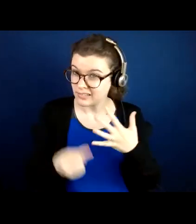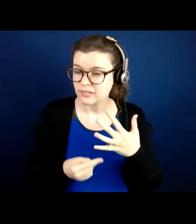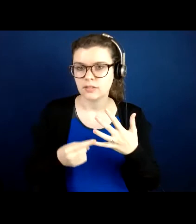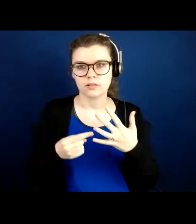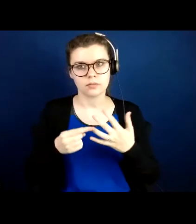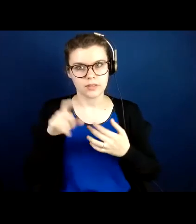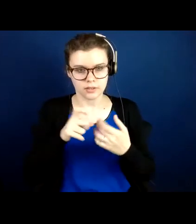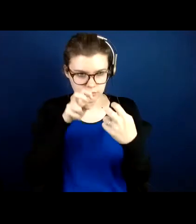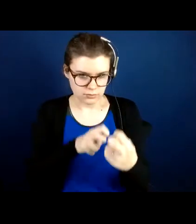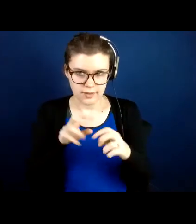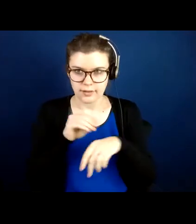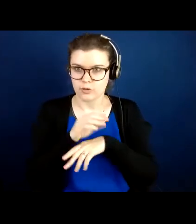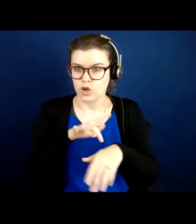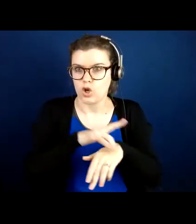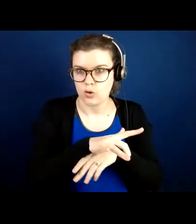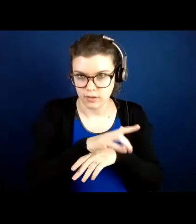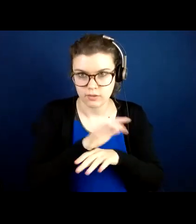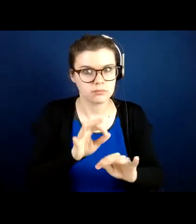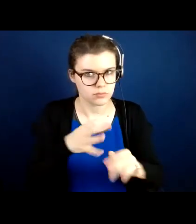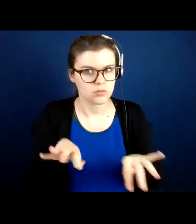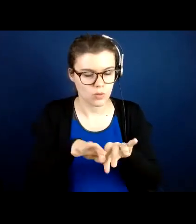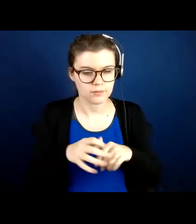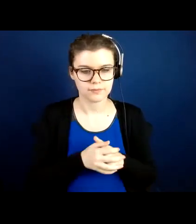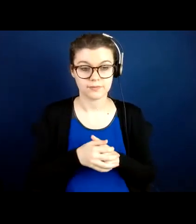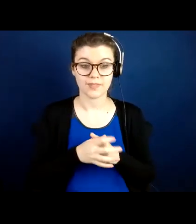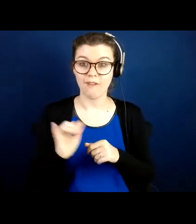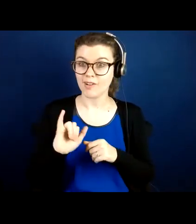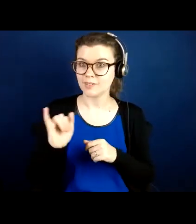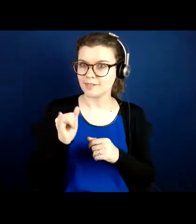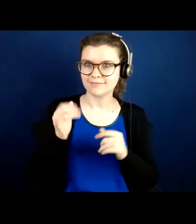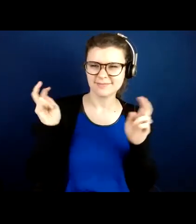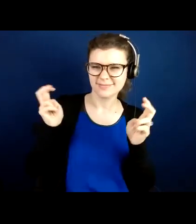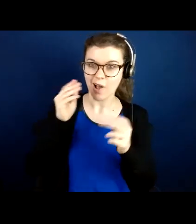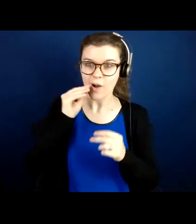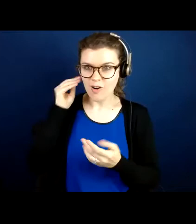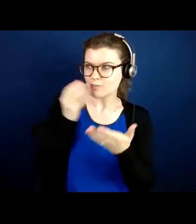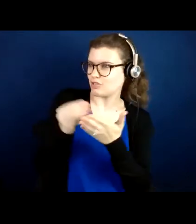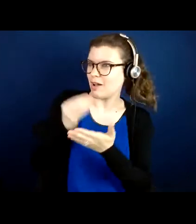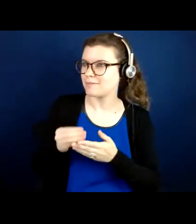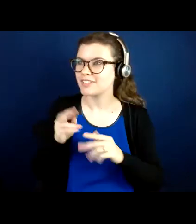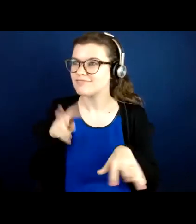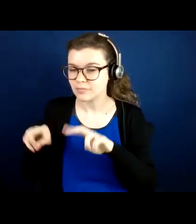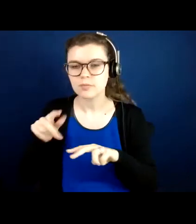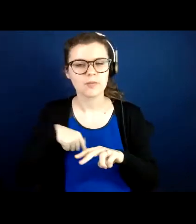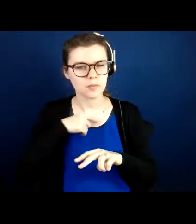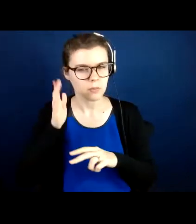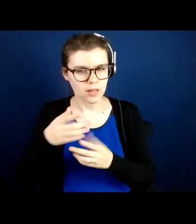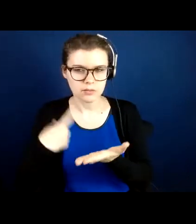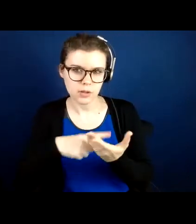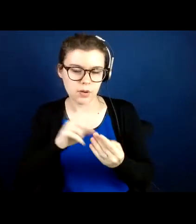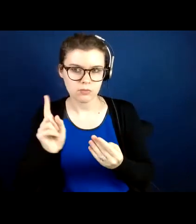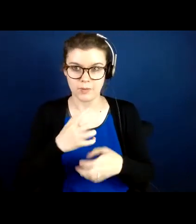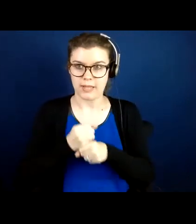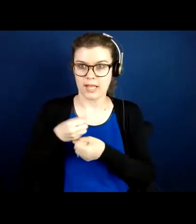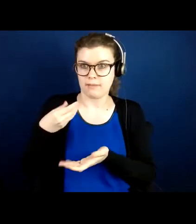really helpful. We also go home shopping, and we'll talk about where we get the funding that we use to purchase some